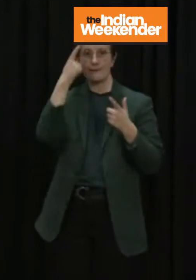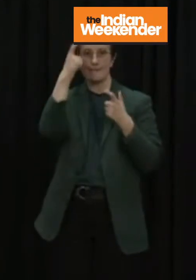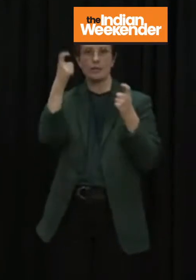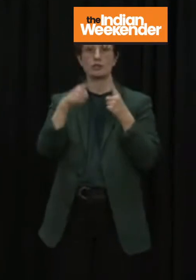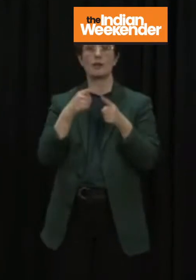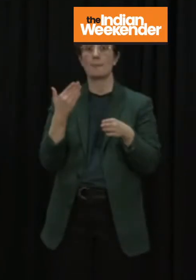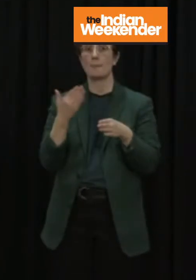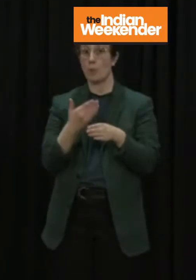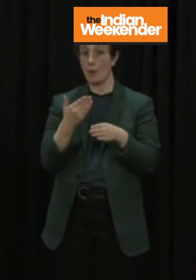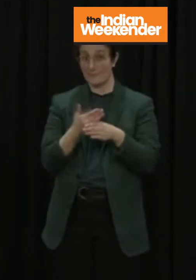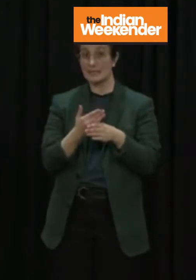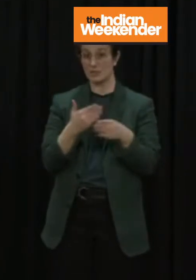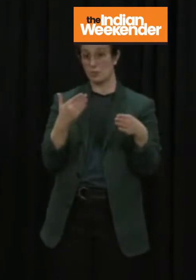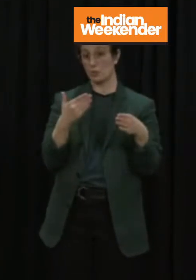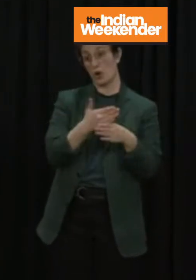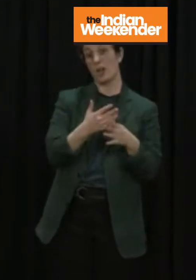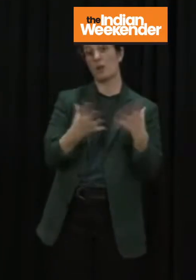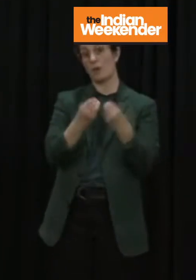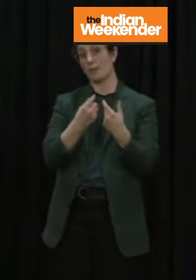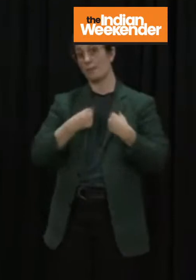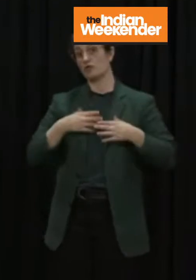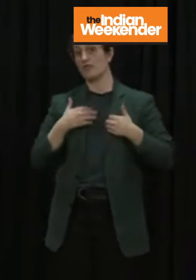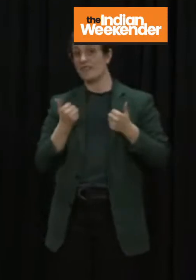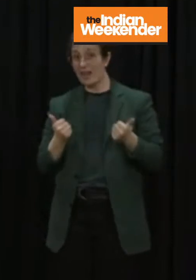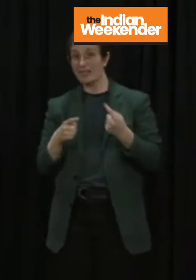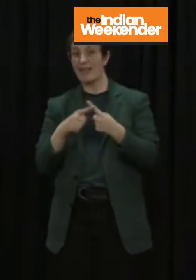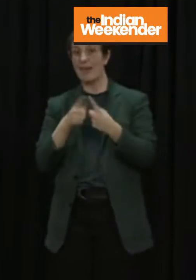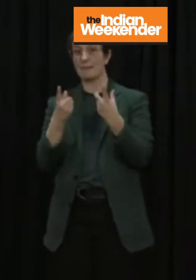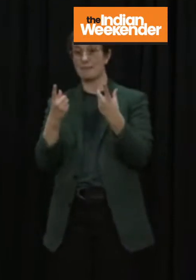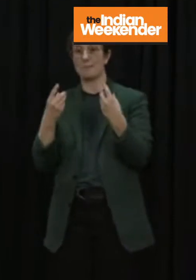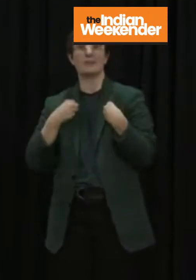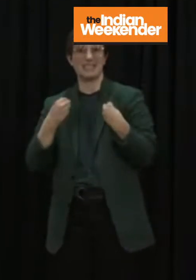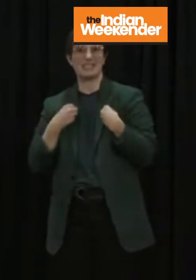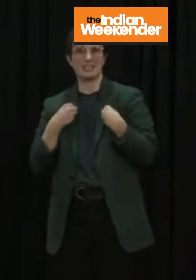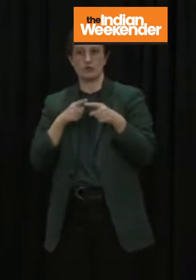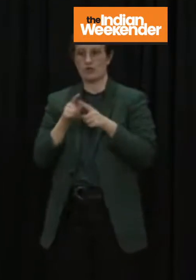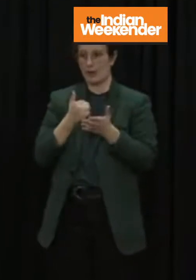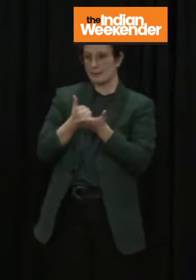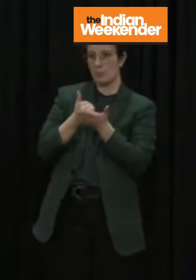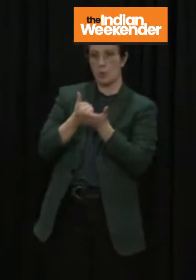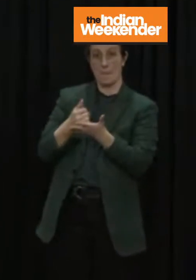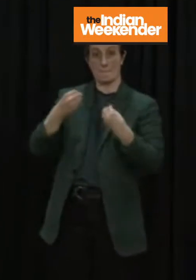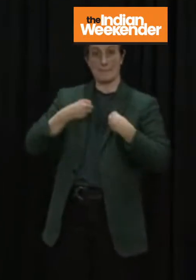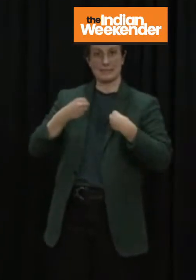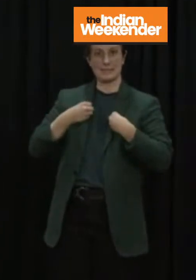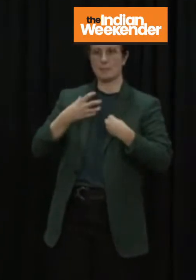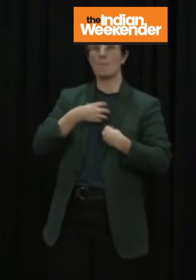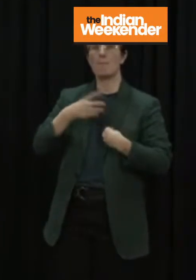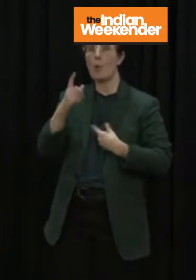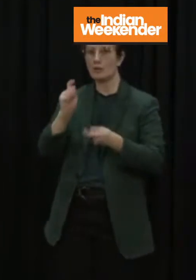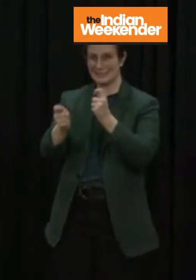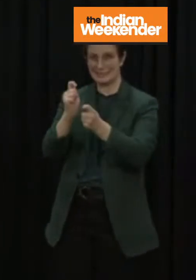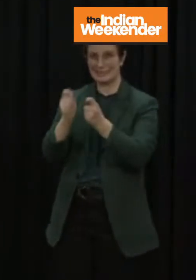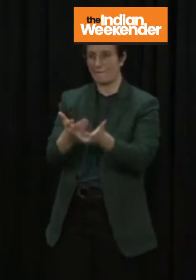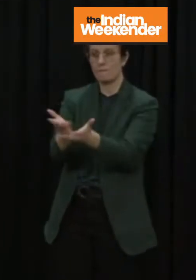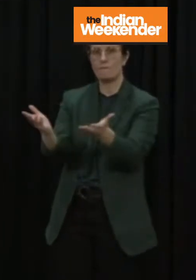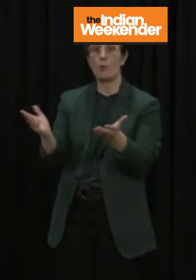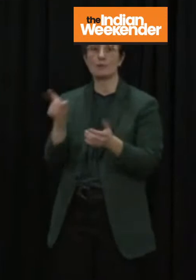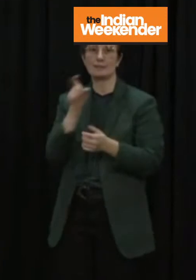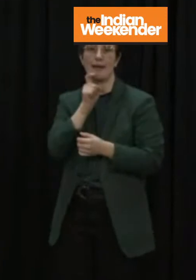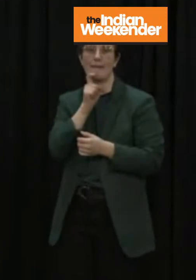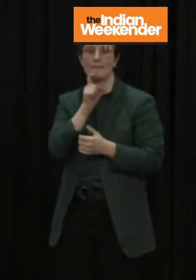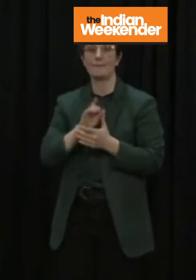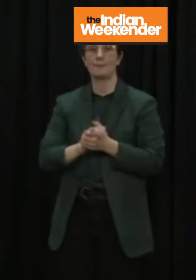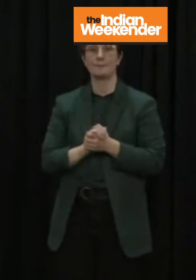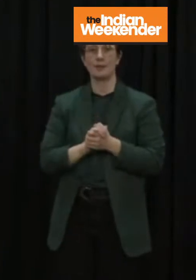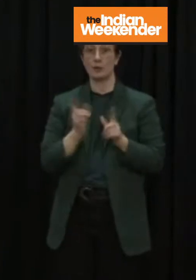and the Ministry of Health to support businesses to accelerate additional levels of testing for their workforce. I can announce today that we're working